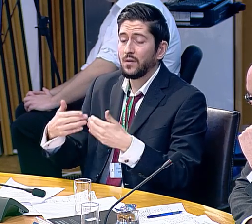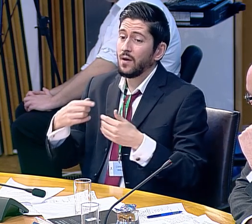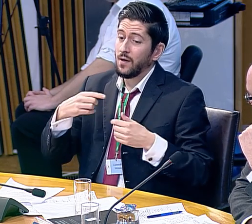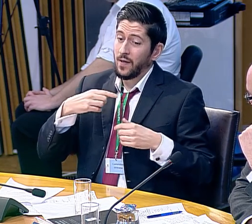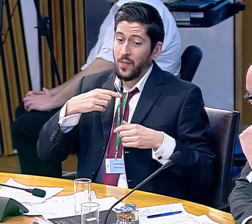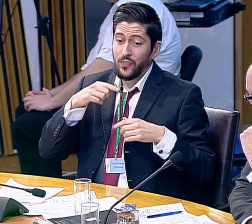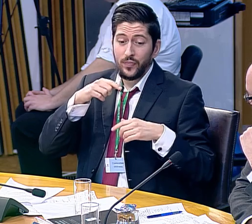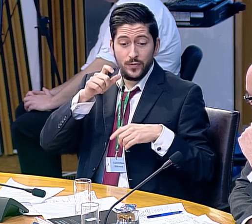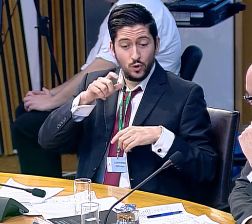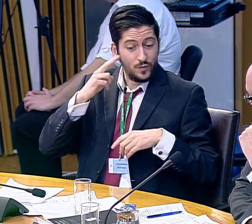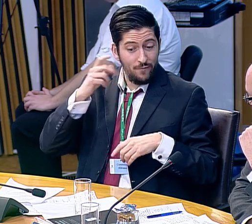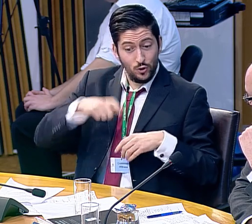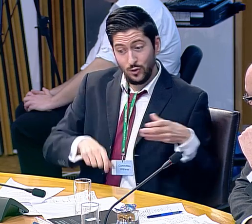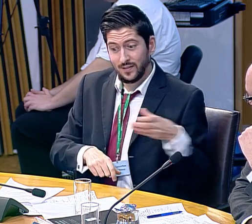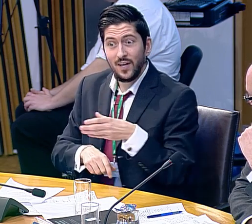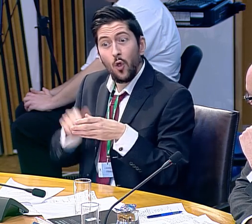up on that point about Freshers Week,